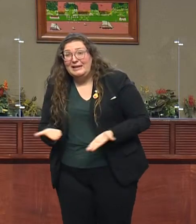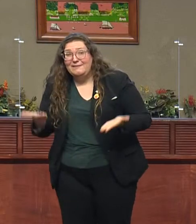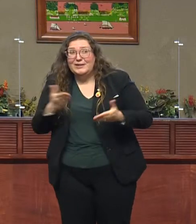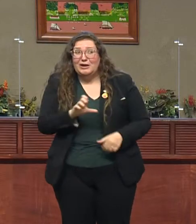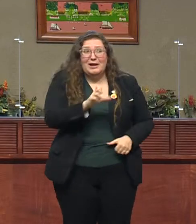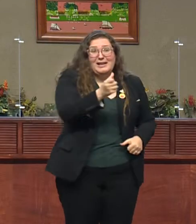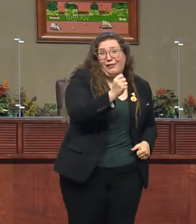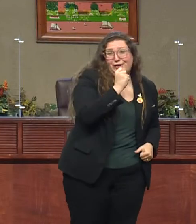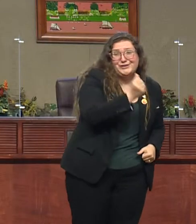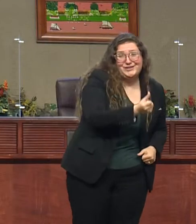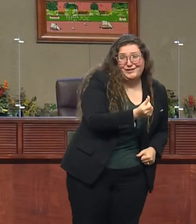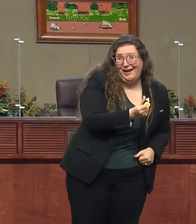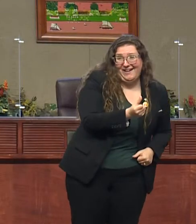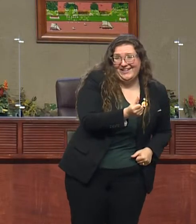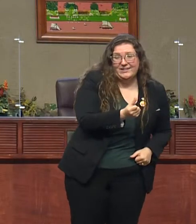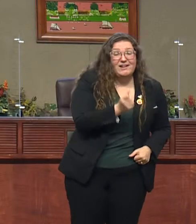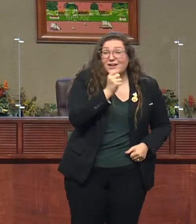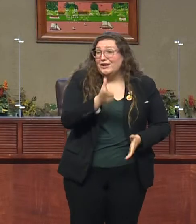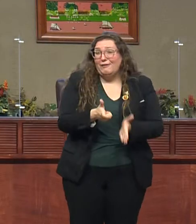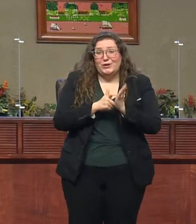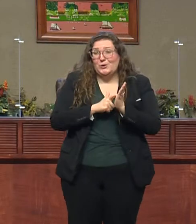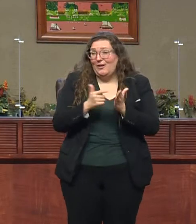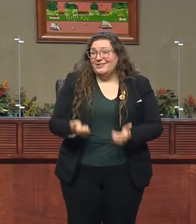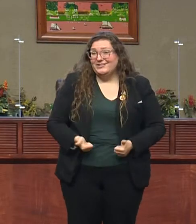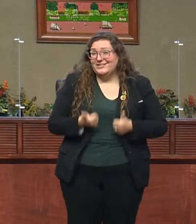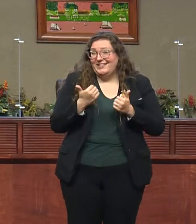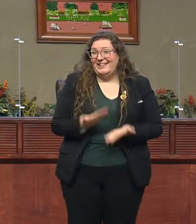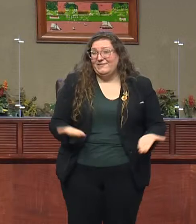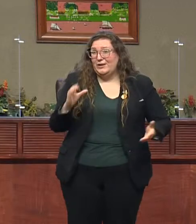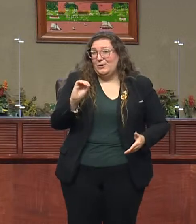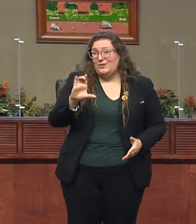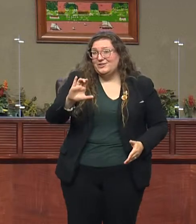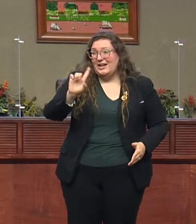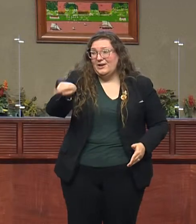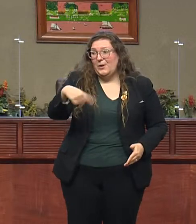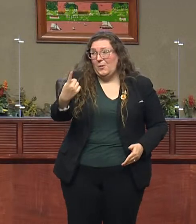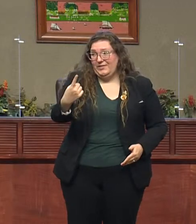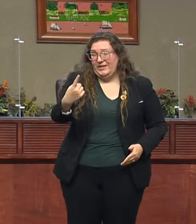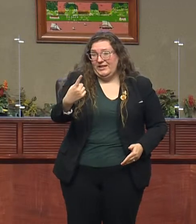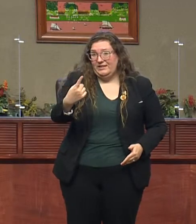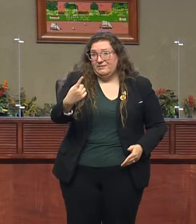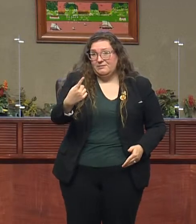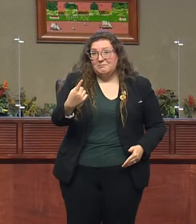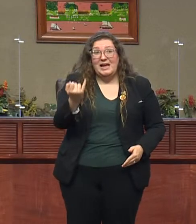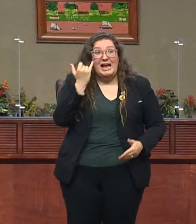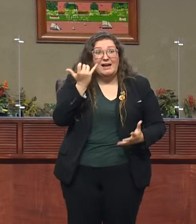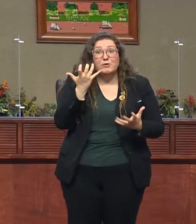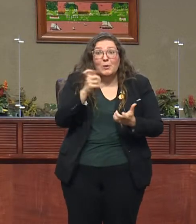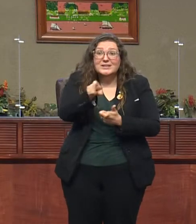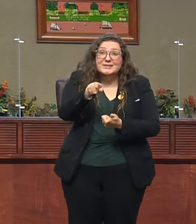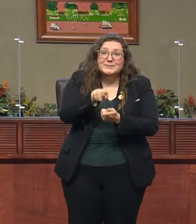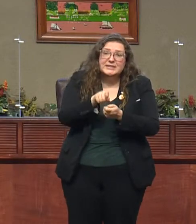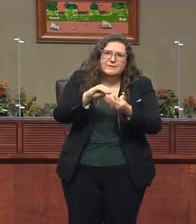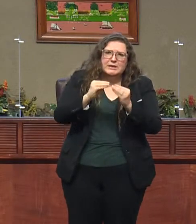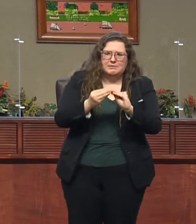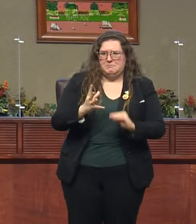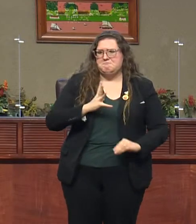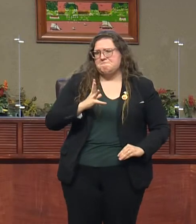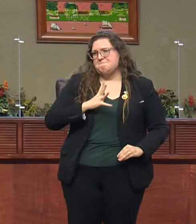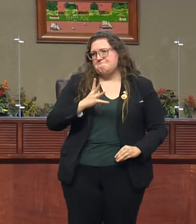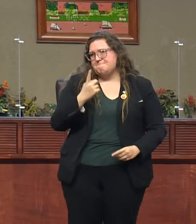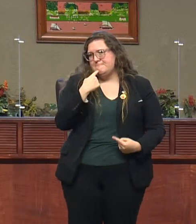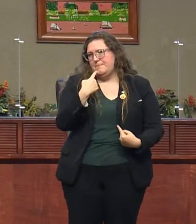surrounding communities. We have those percentage. If someone is interested, we could disclose those. So we are ready